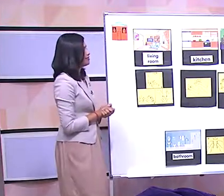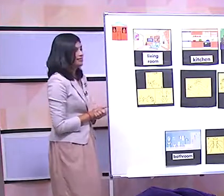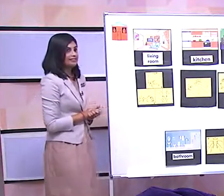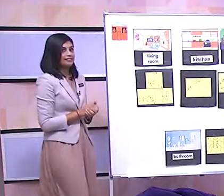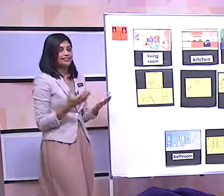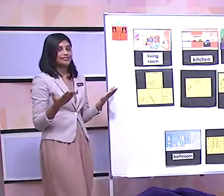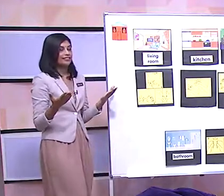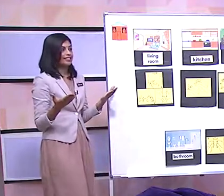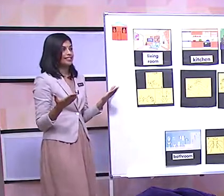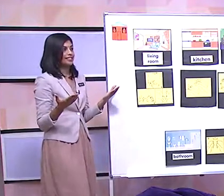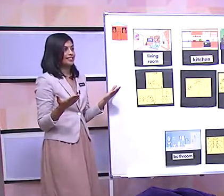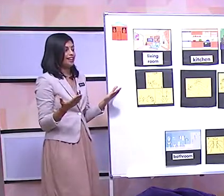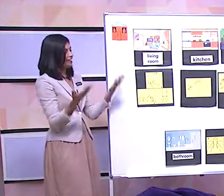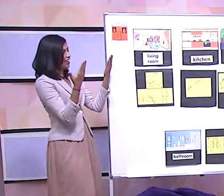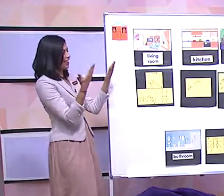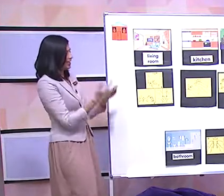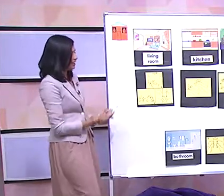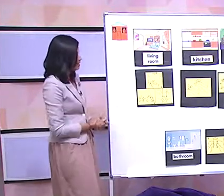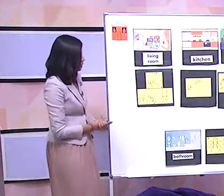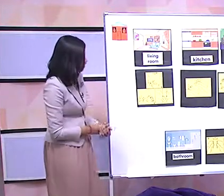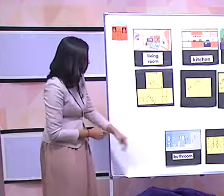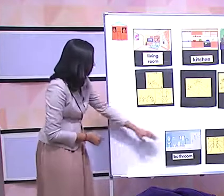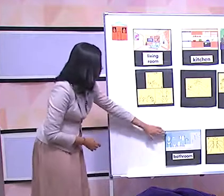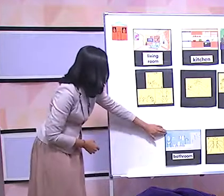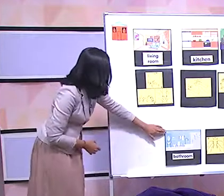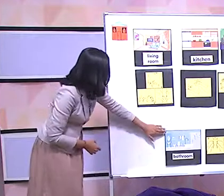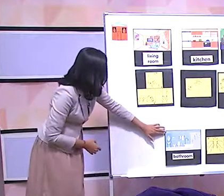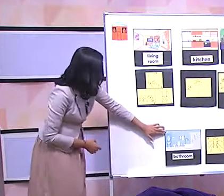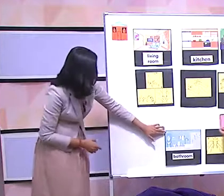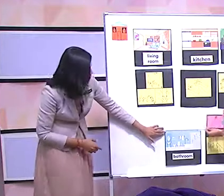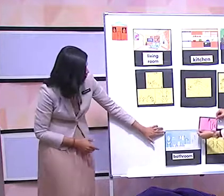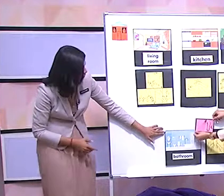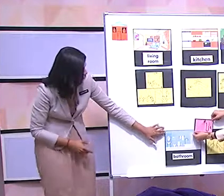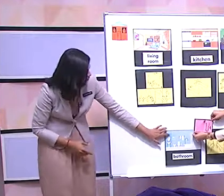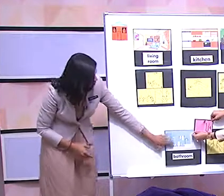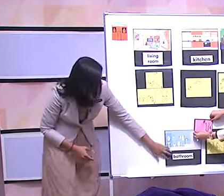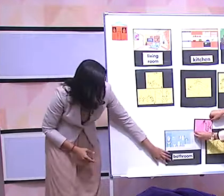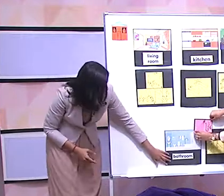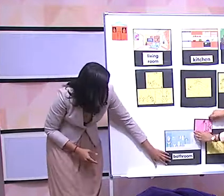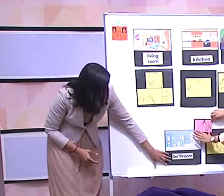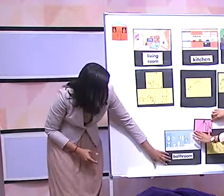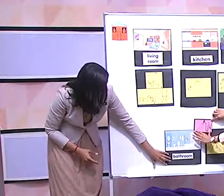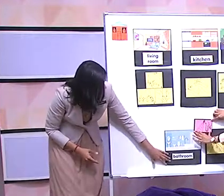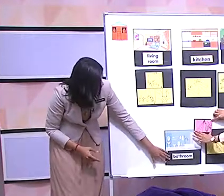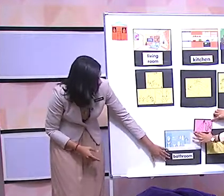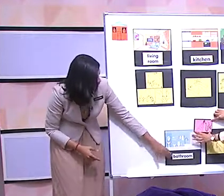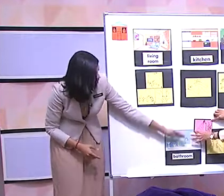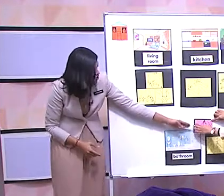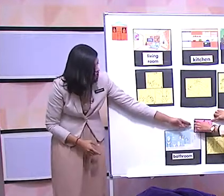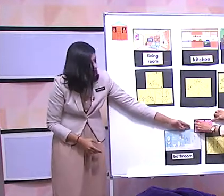the bathroom. Okay, that's where you see it. All right. Okay. So,